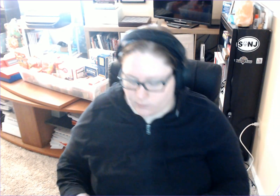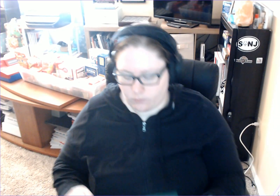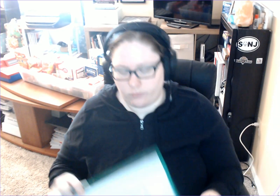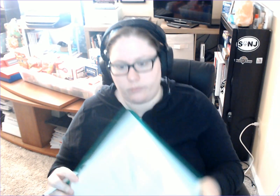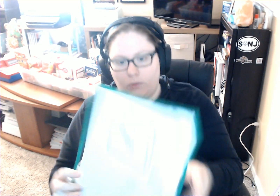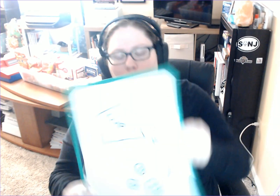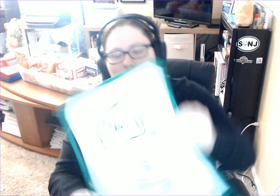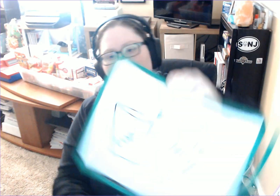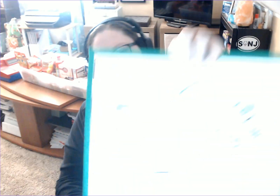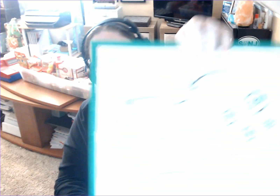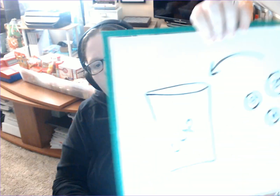What goes in the cup?